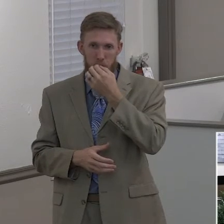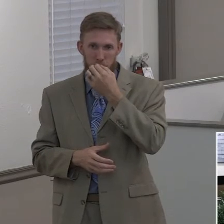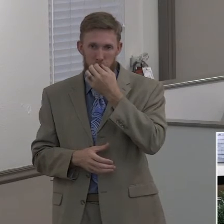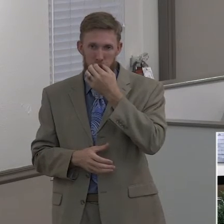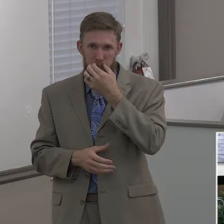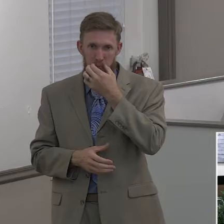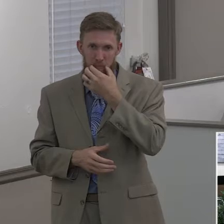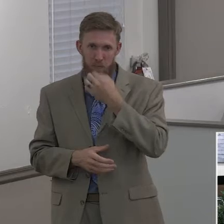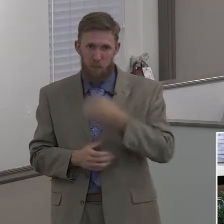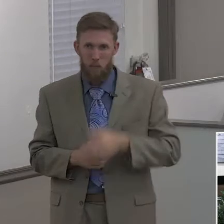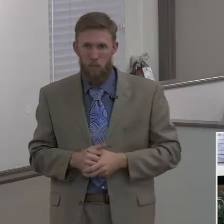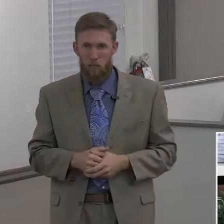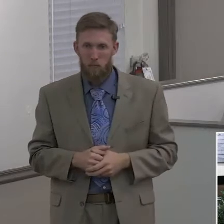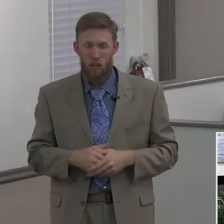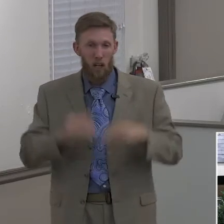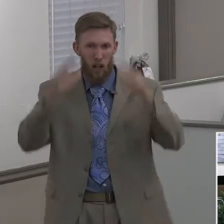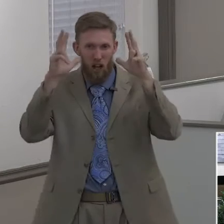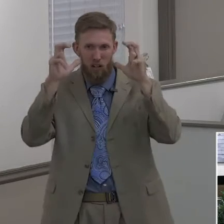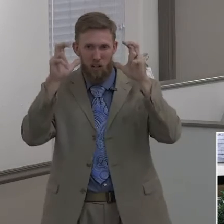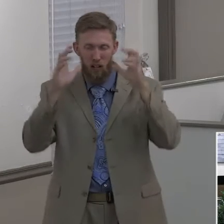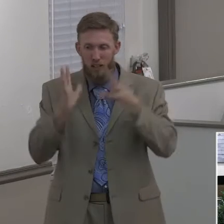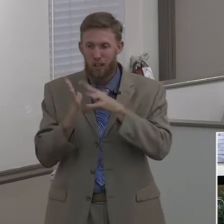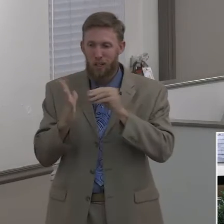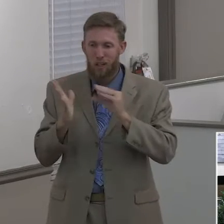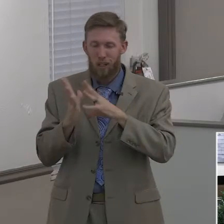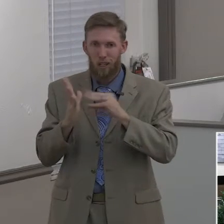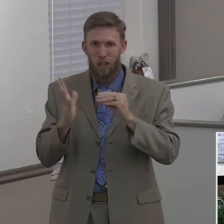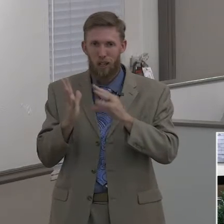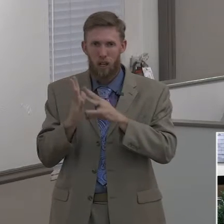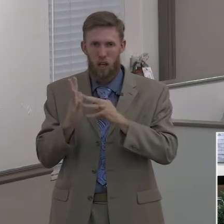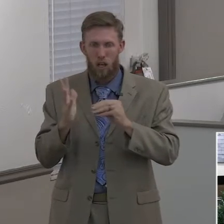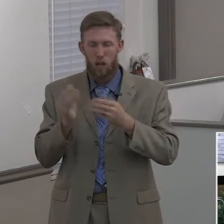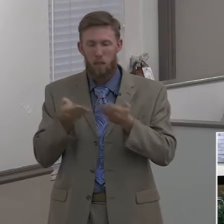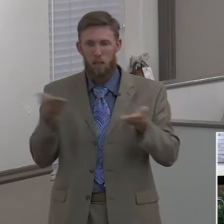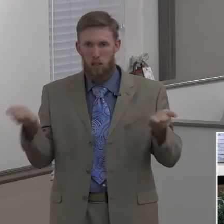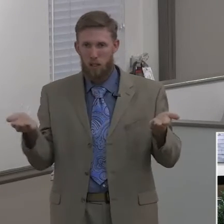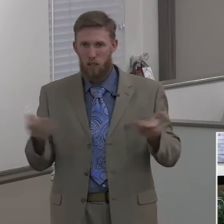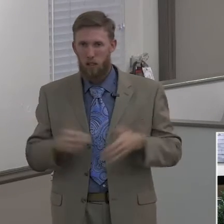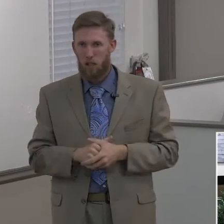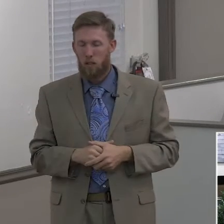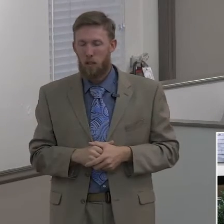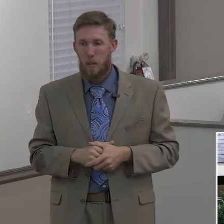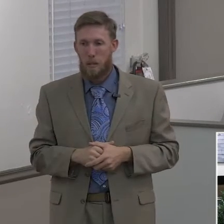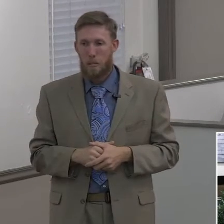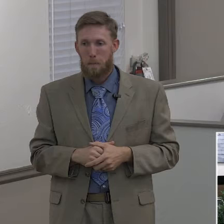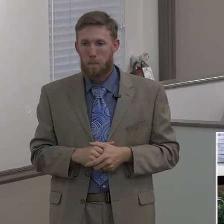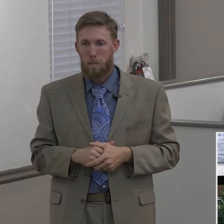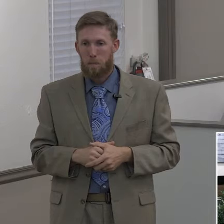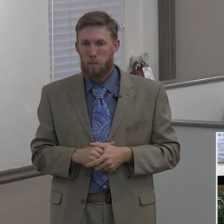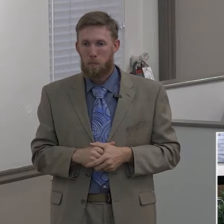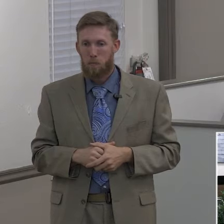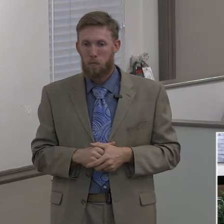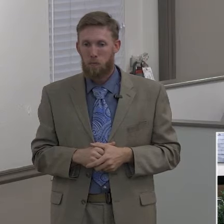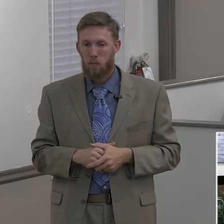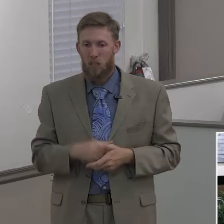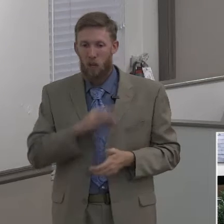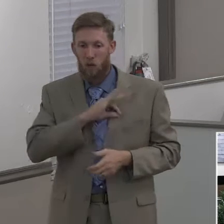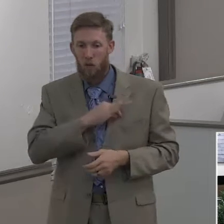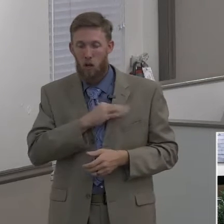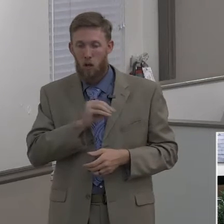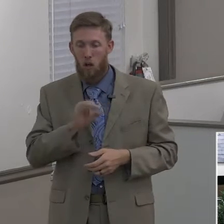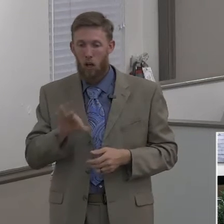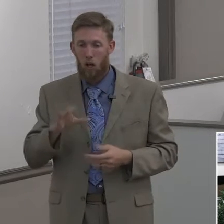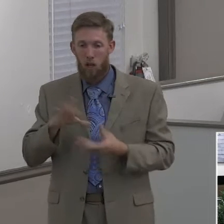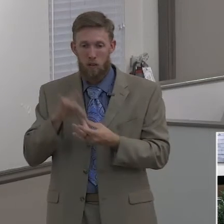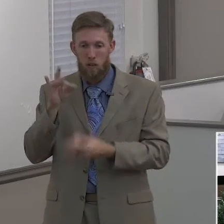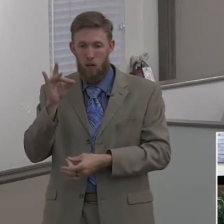Satan's an imitator. And so, God says that the fruit of the Spirit is